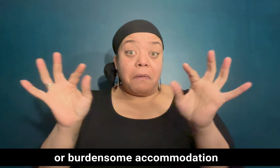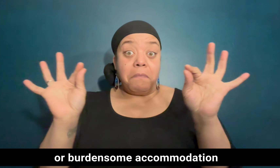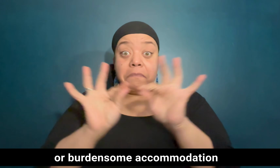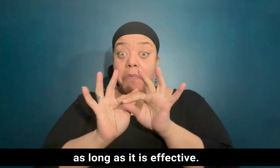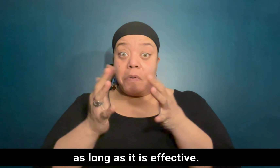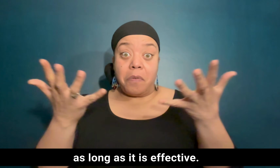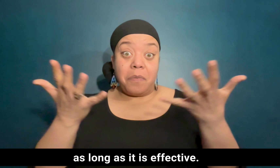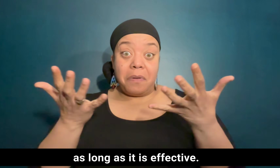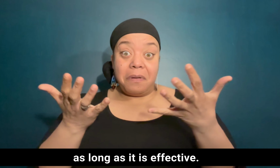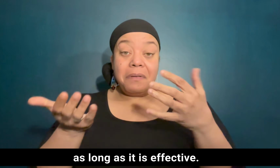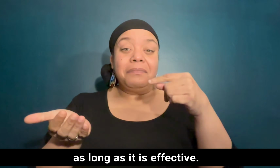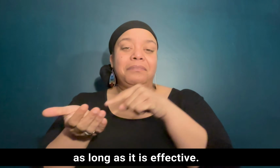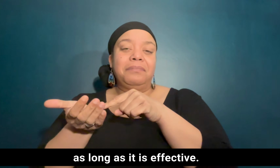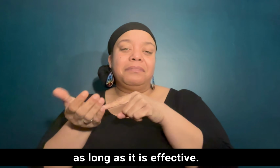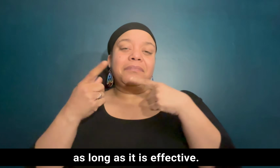as long as it is effective.